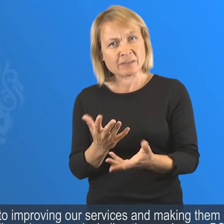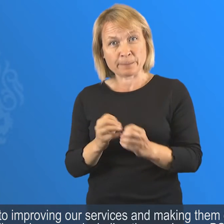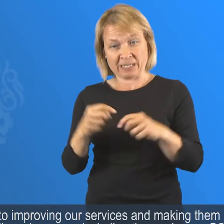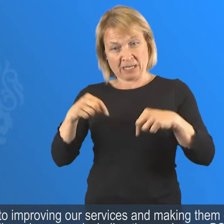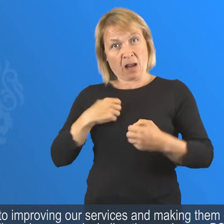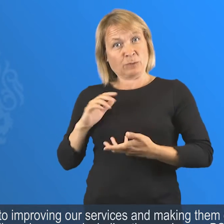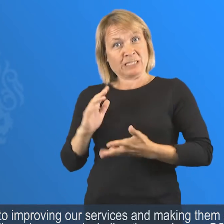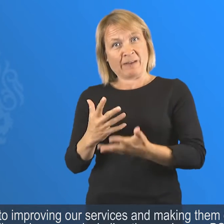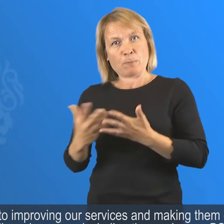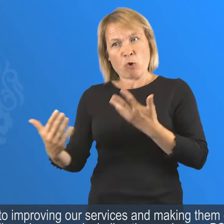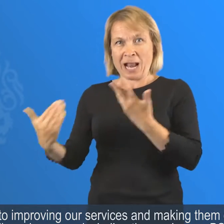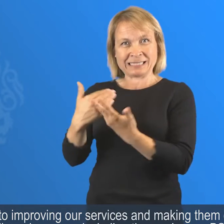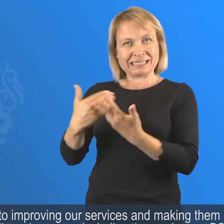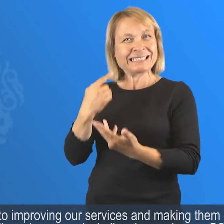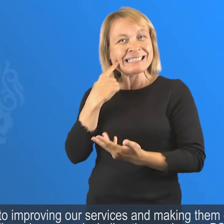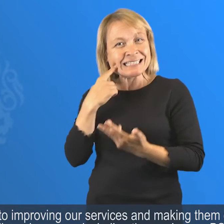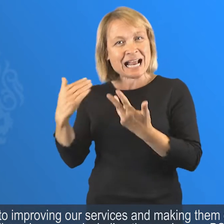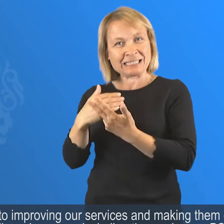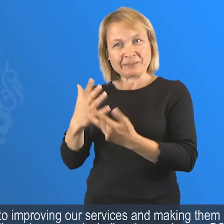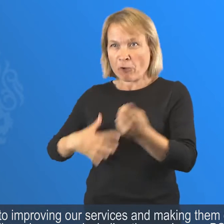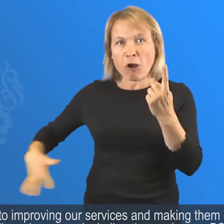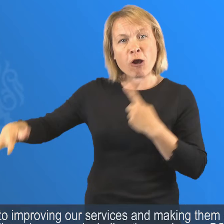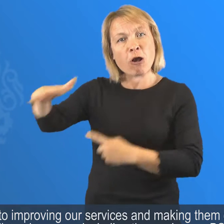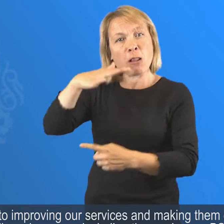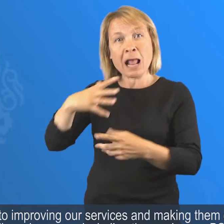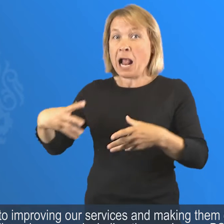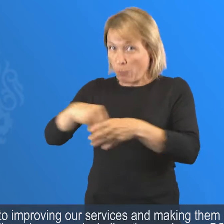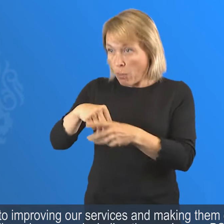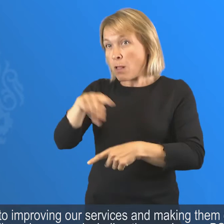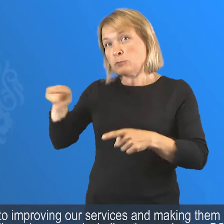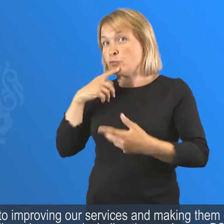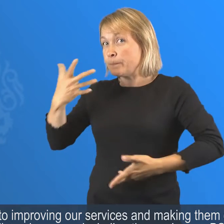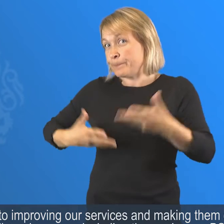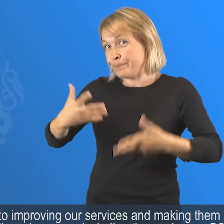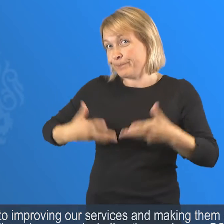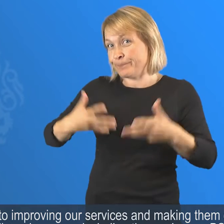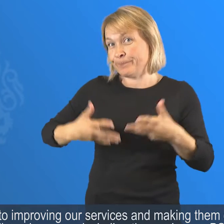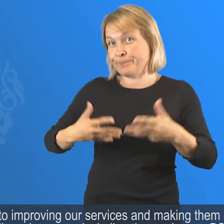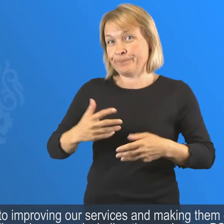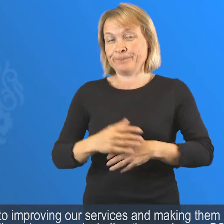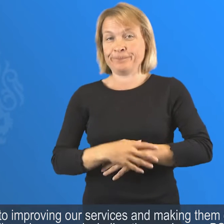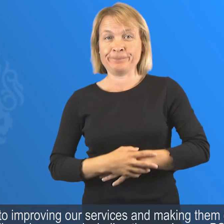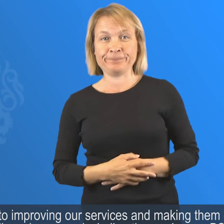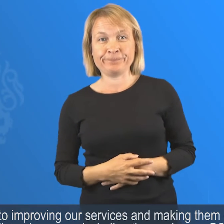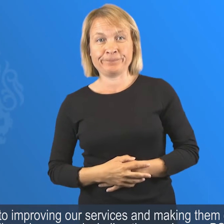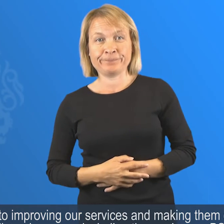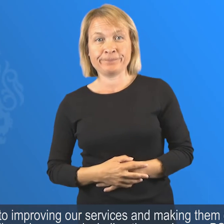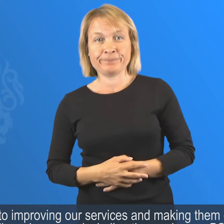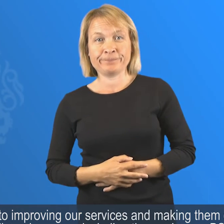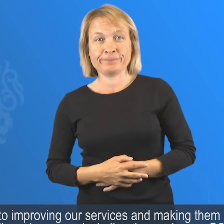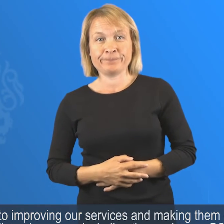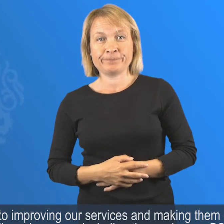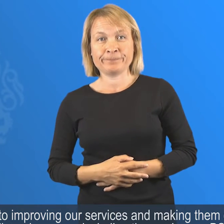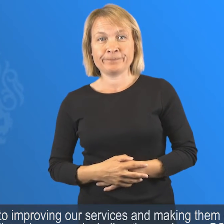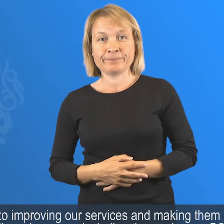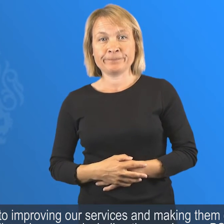our services and making them easily accessible by all service users, including those who use BSL.